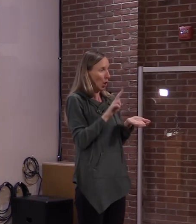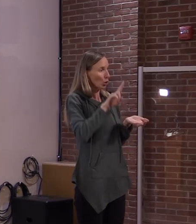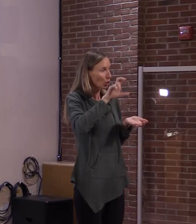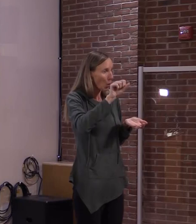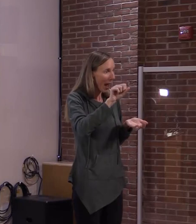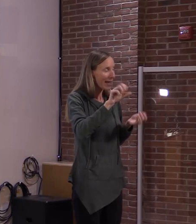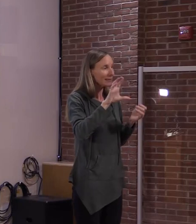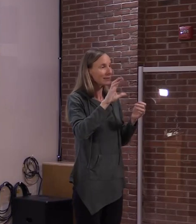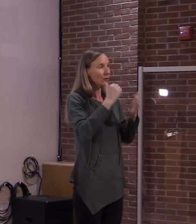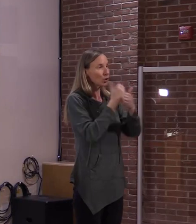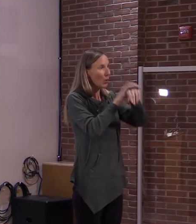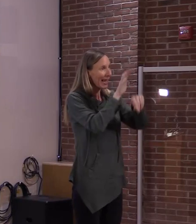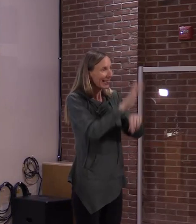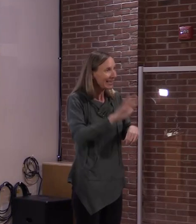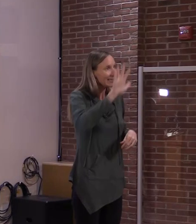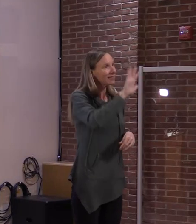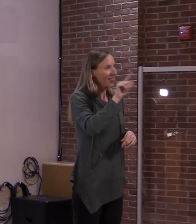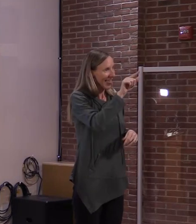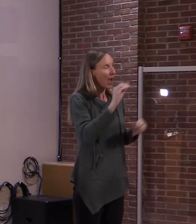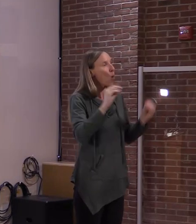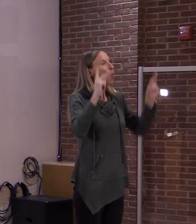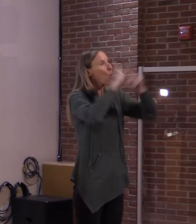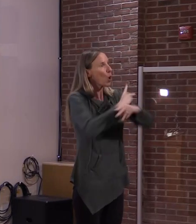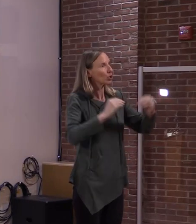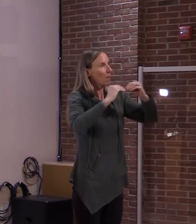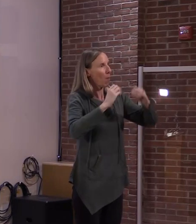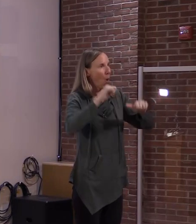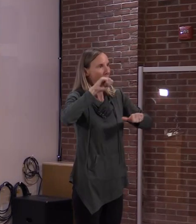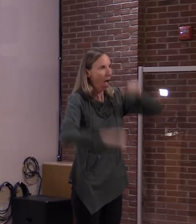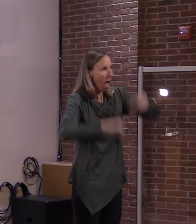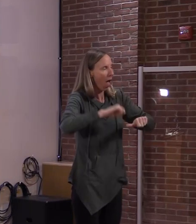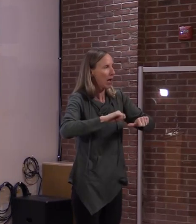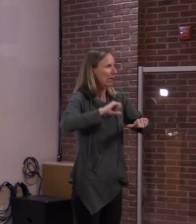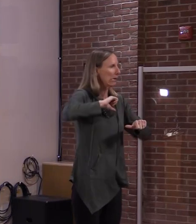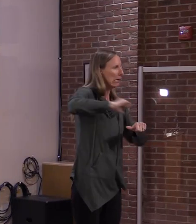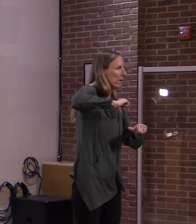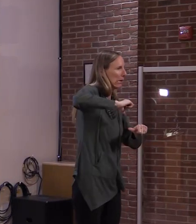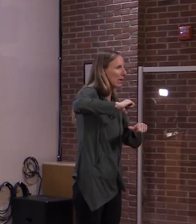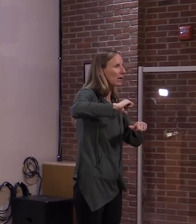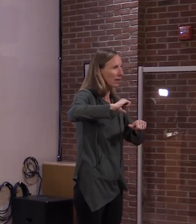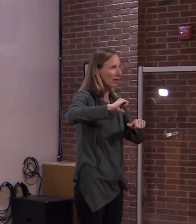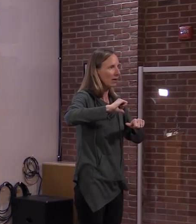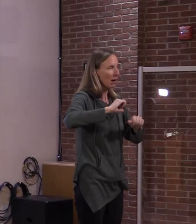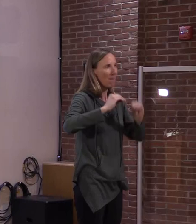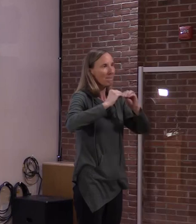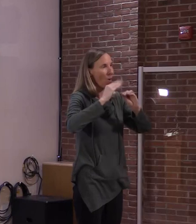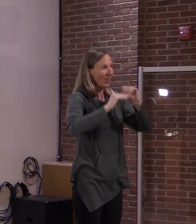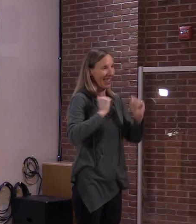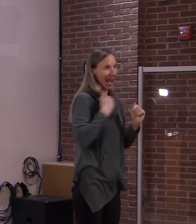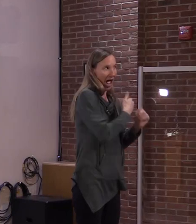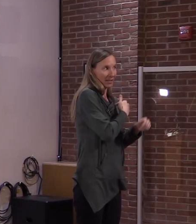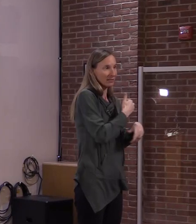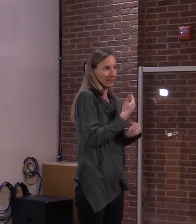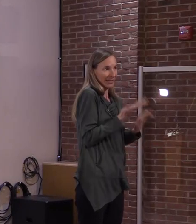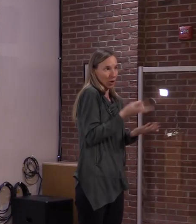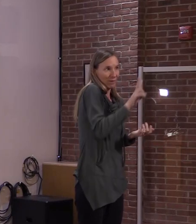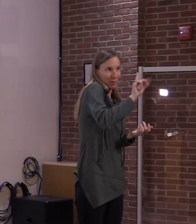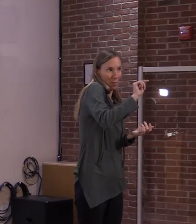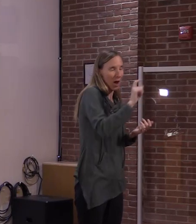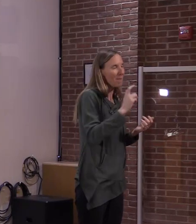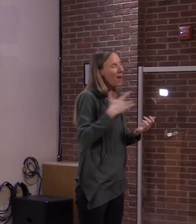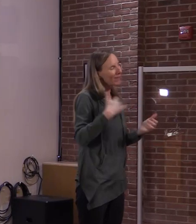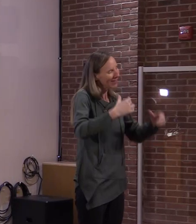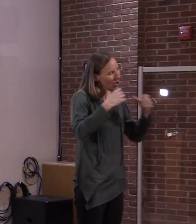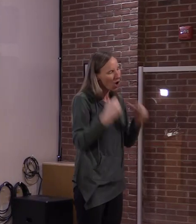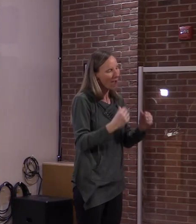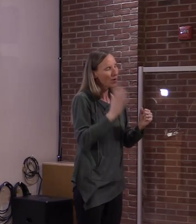you know, have a much higher degree of hesitancy than what we're seeing, even in our most hesitant counties here in Vermont. So we are still confident that we'll get